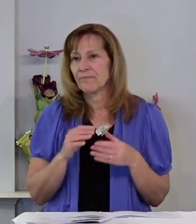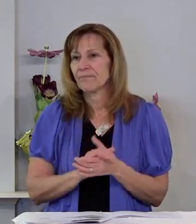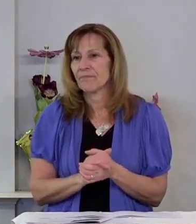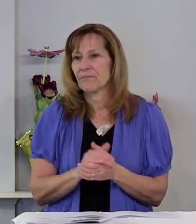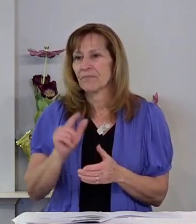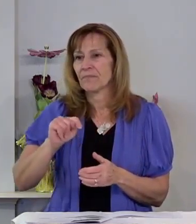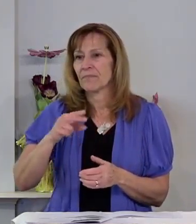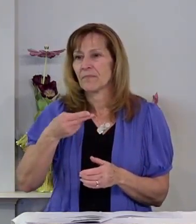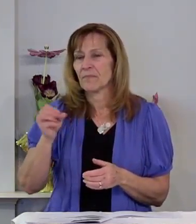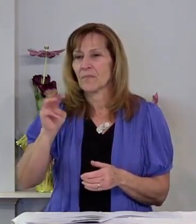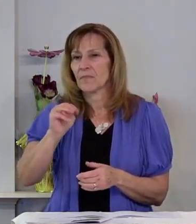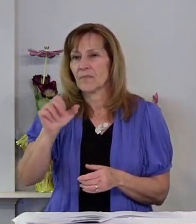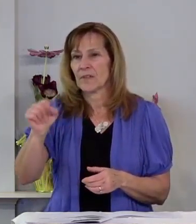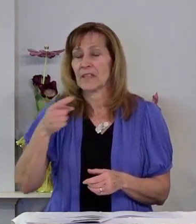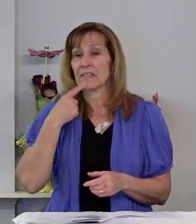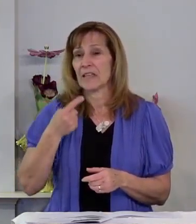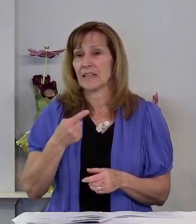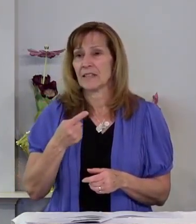Thomas says,